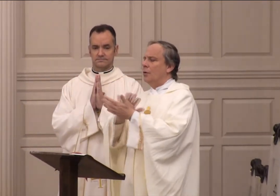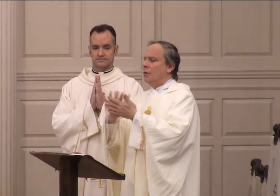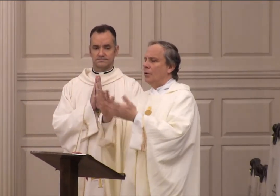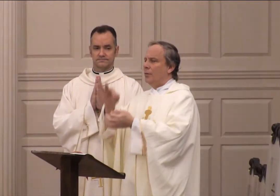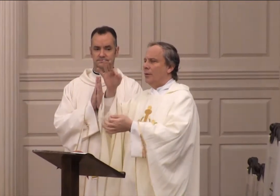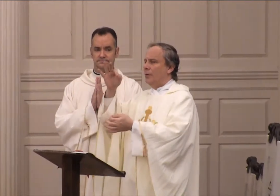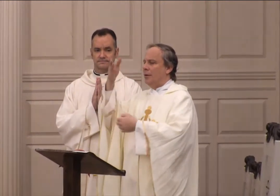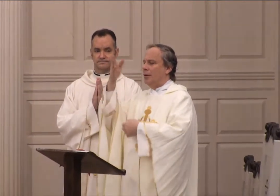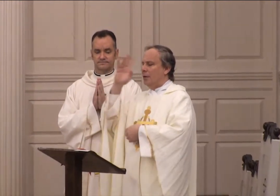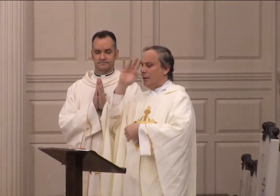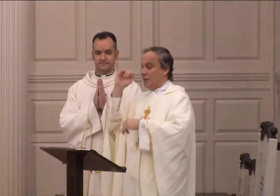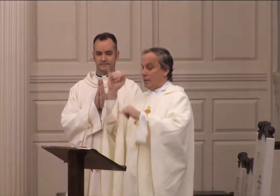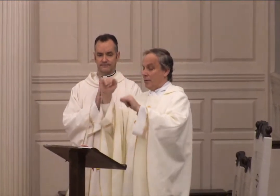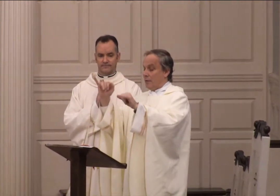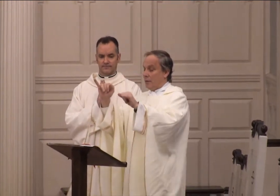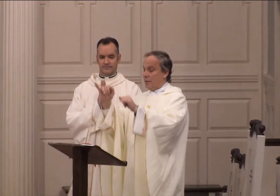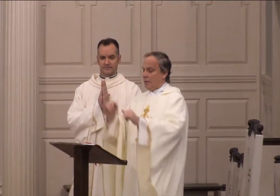ever.